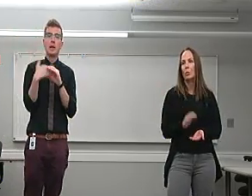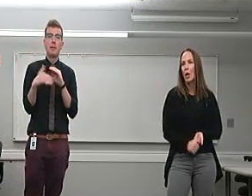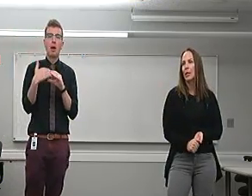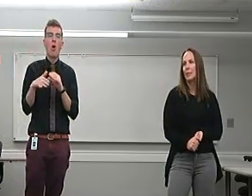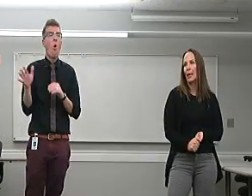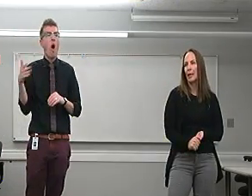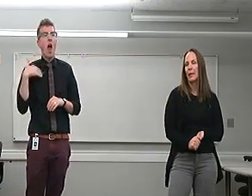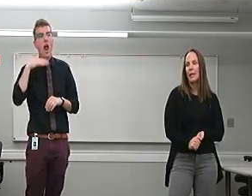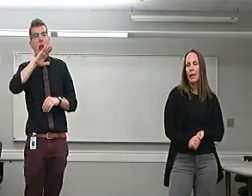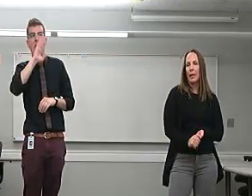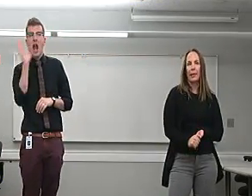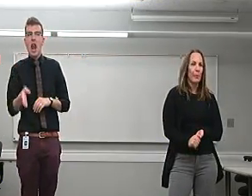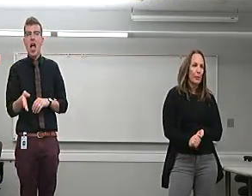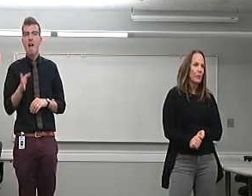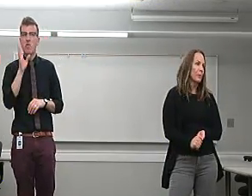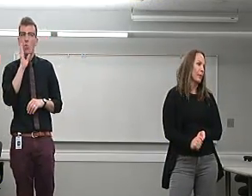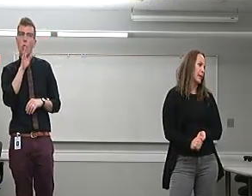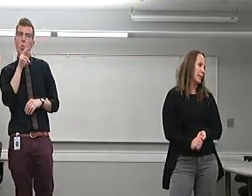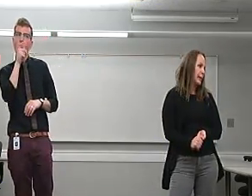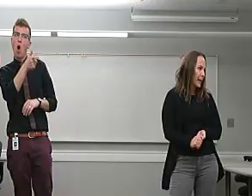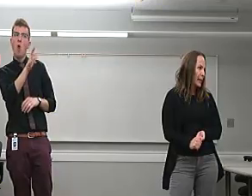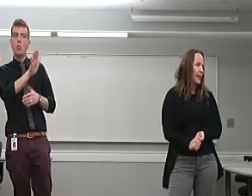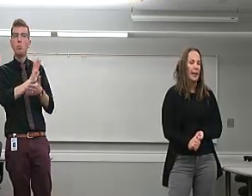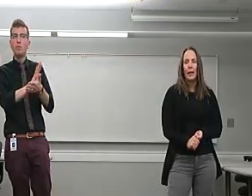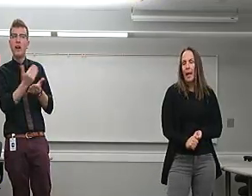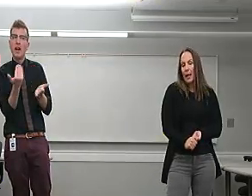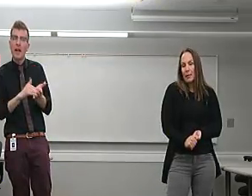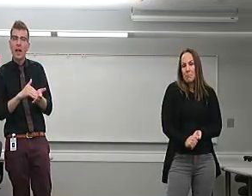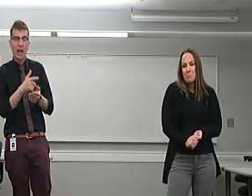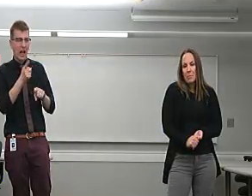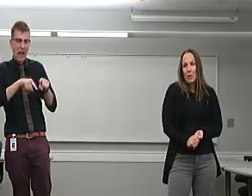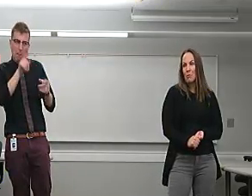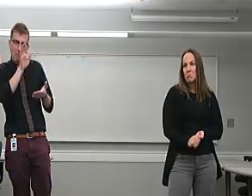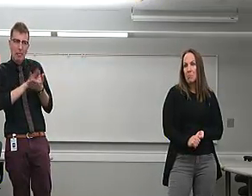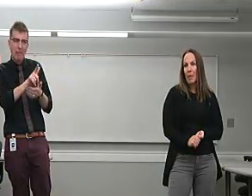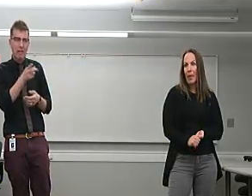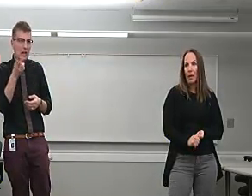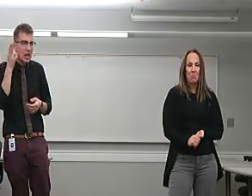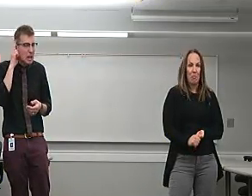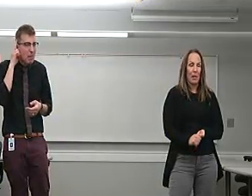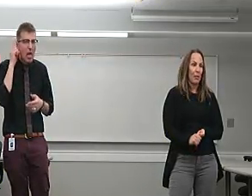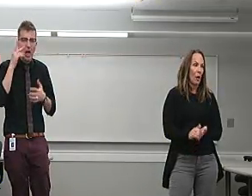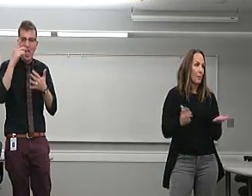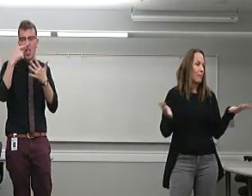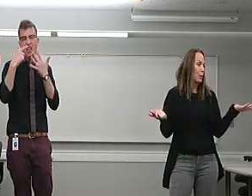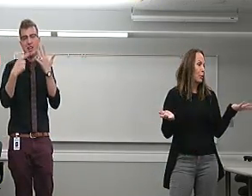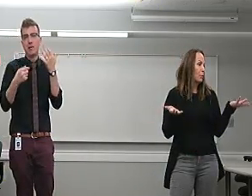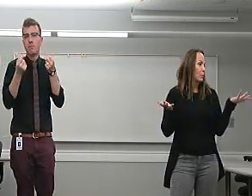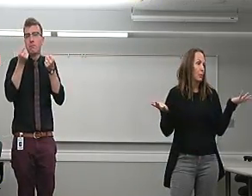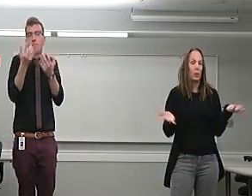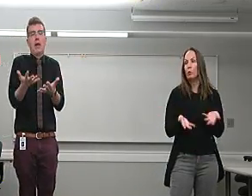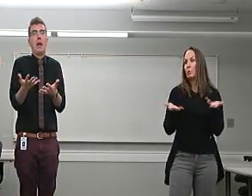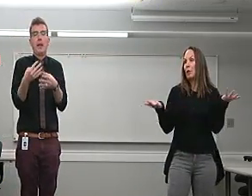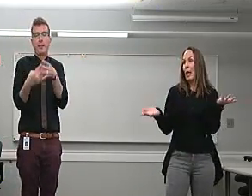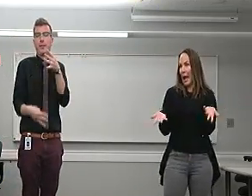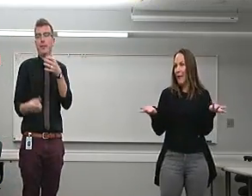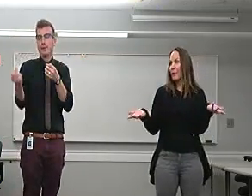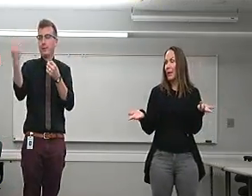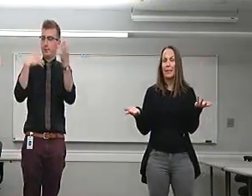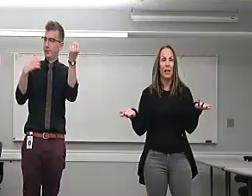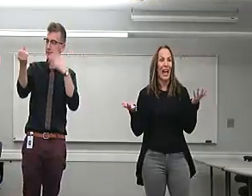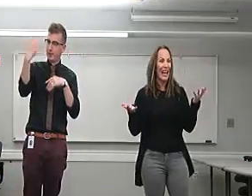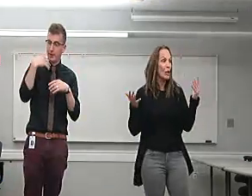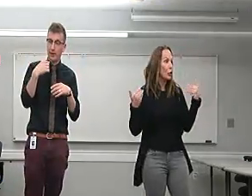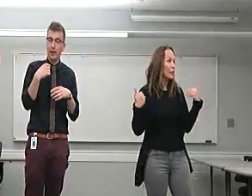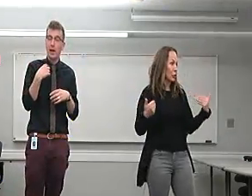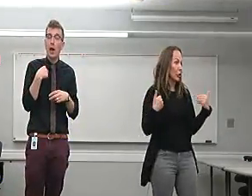I can't believe you implanted Leah. And, and there are people who have, and I said,